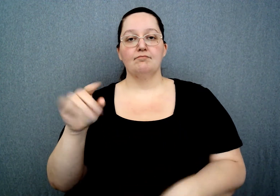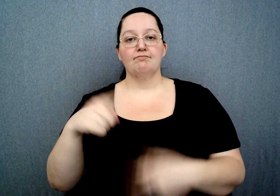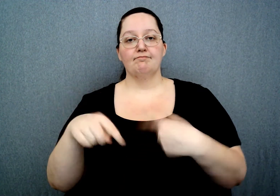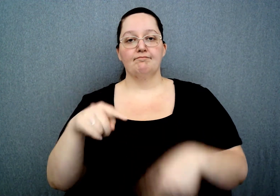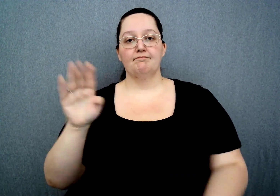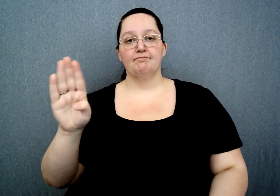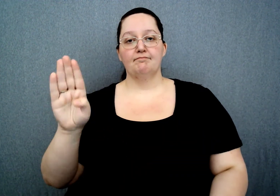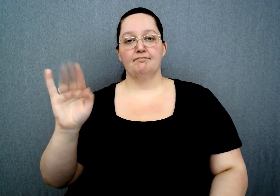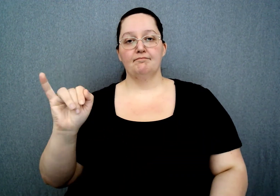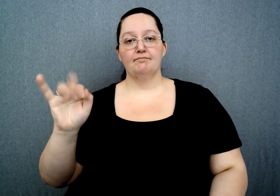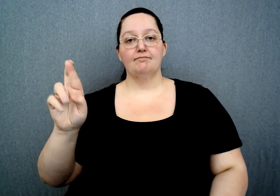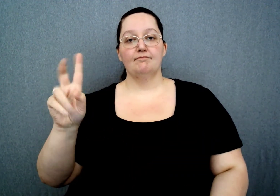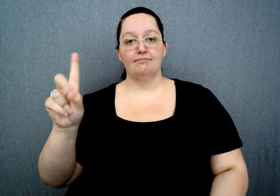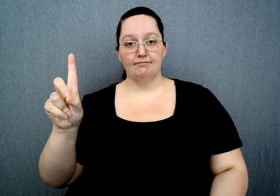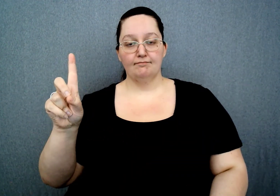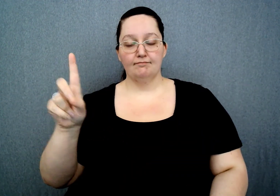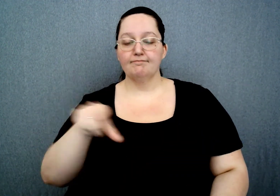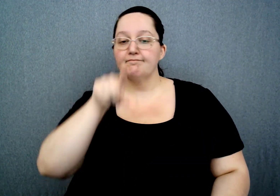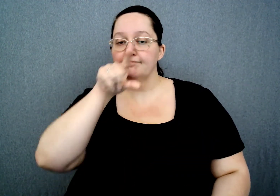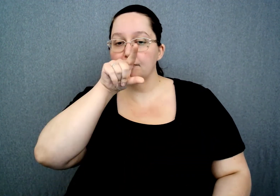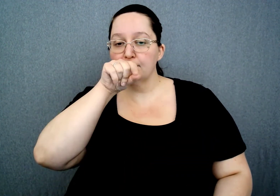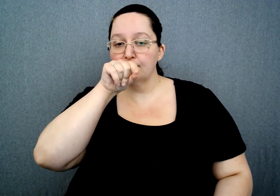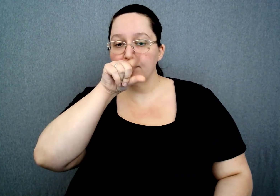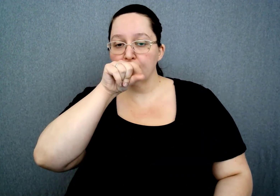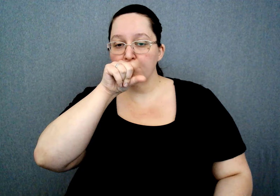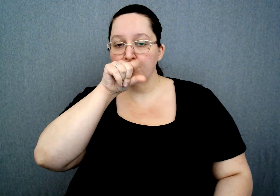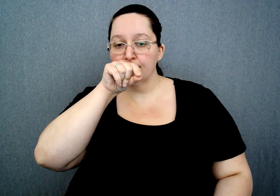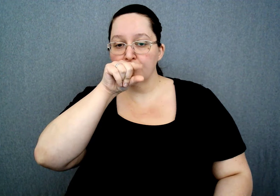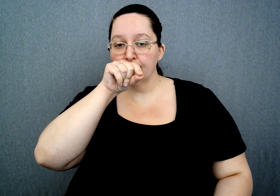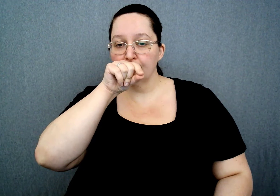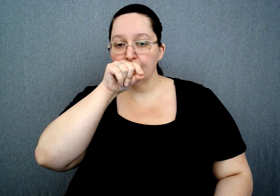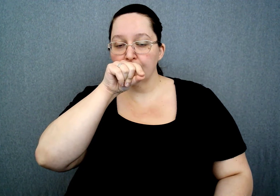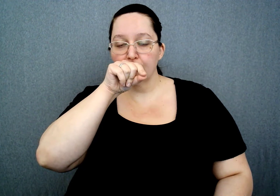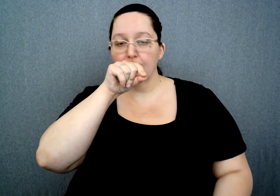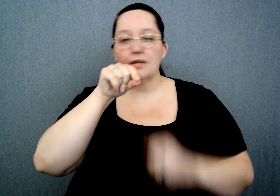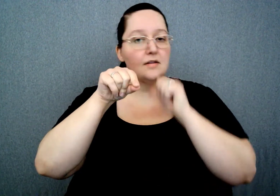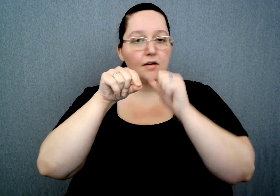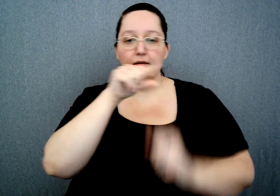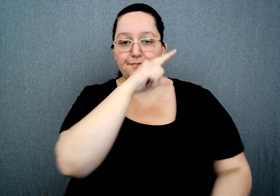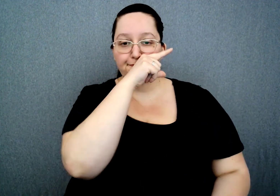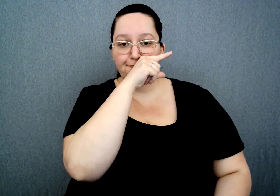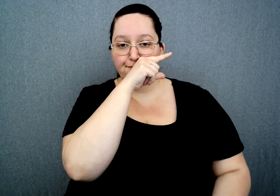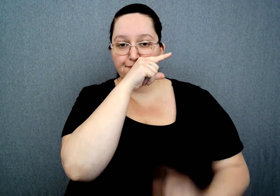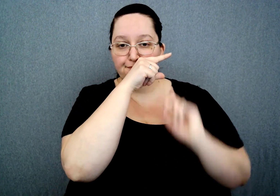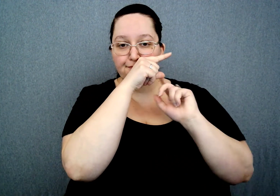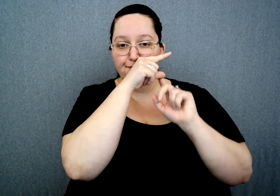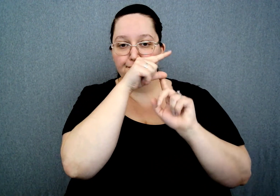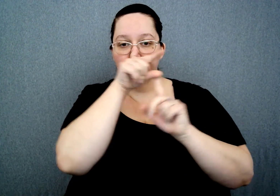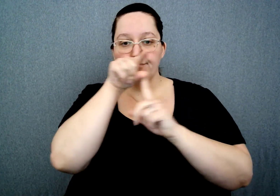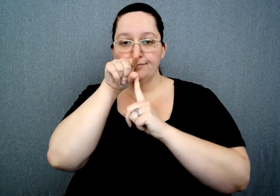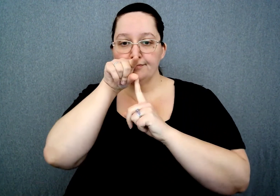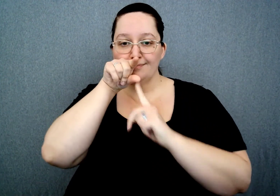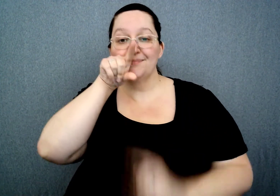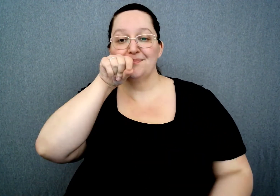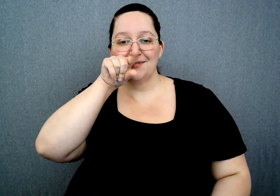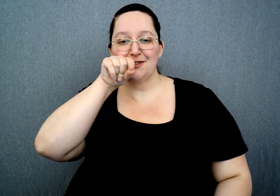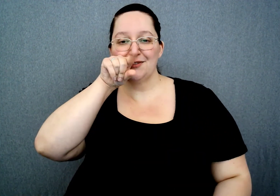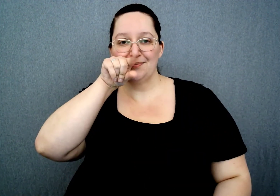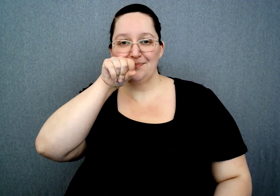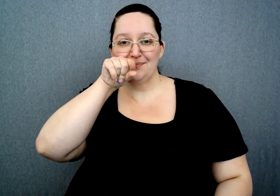that we use for bird, general bird. It's like the number 20. Make sure your fingertips are